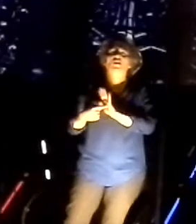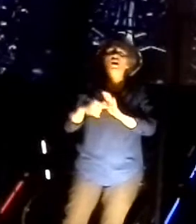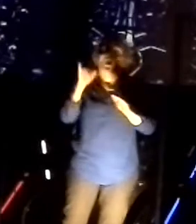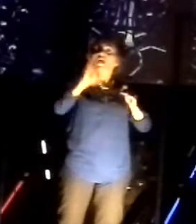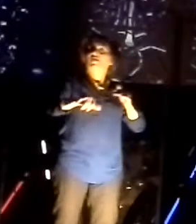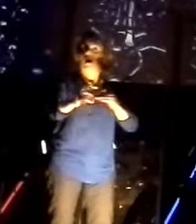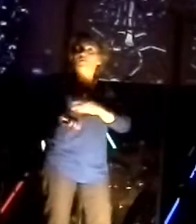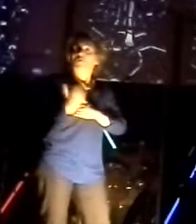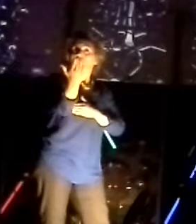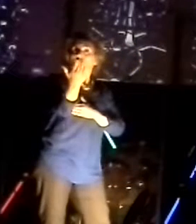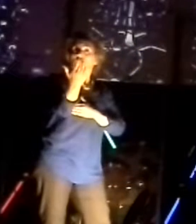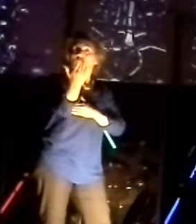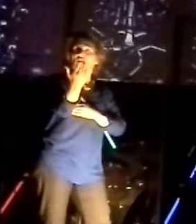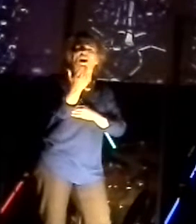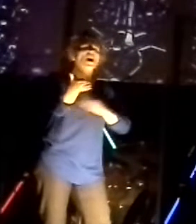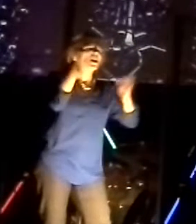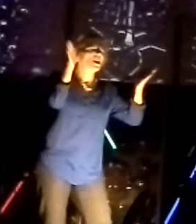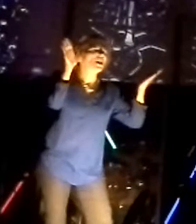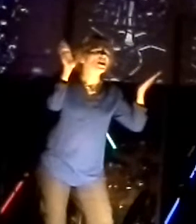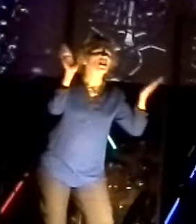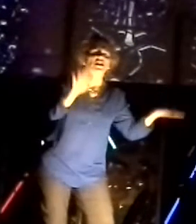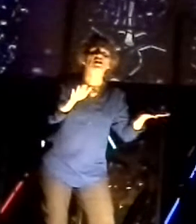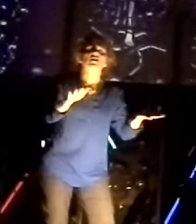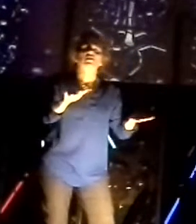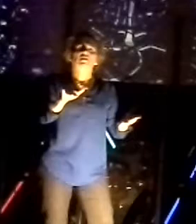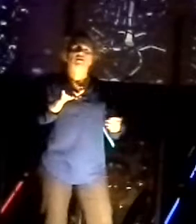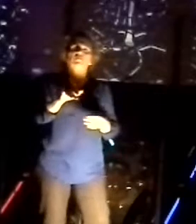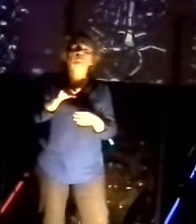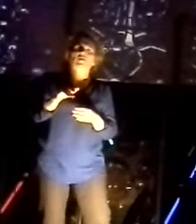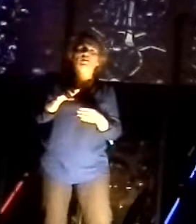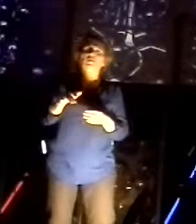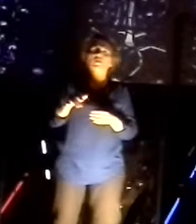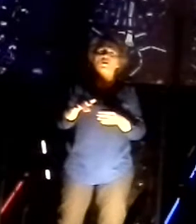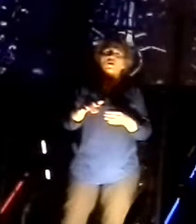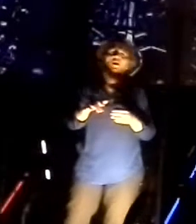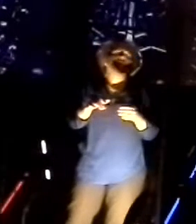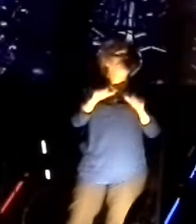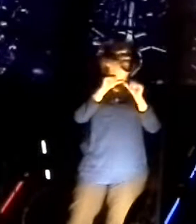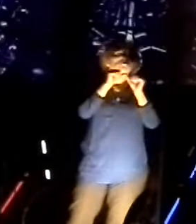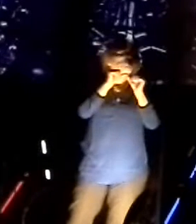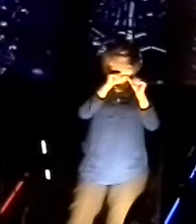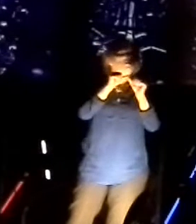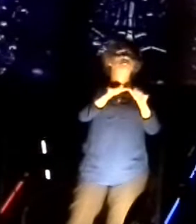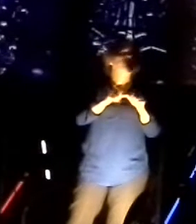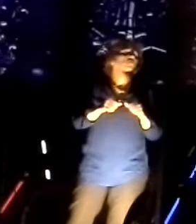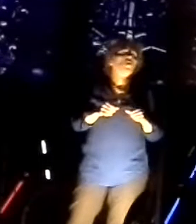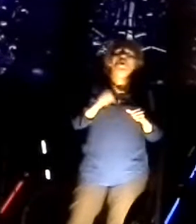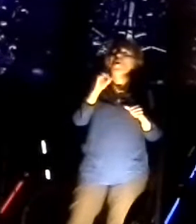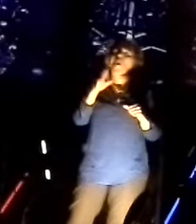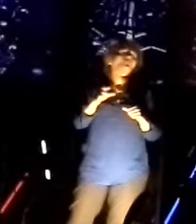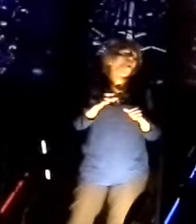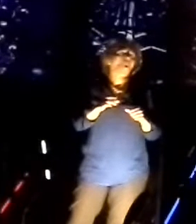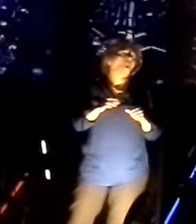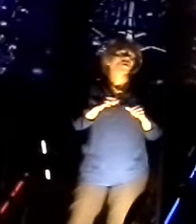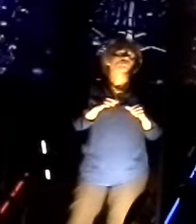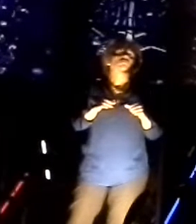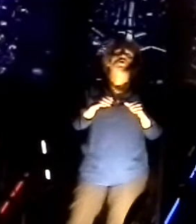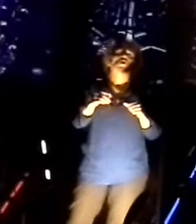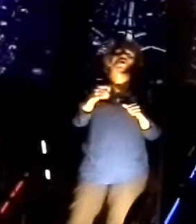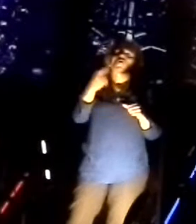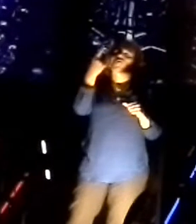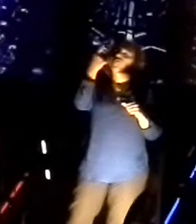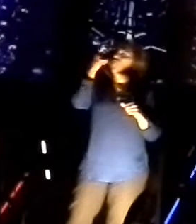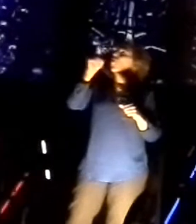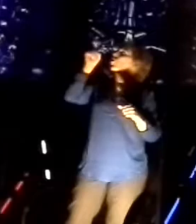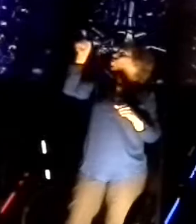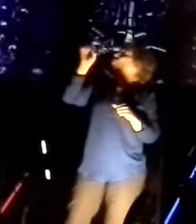That morning, death became like a defanged snake, could no longer lay stake or claim to you or your